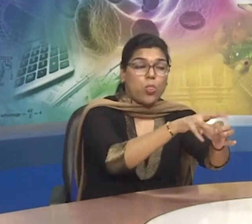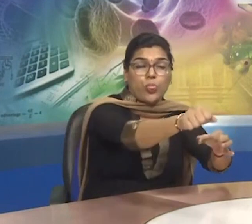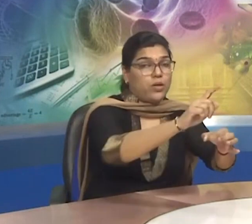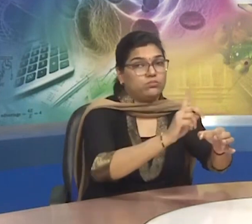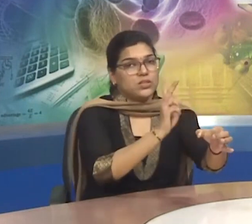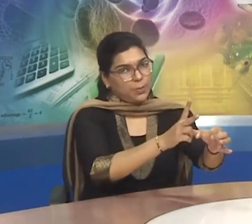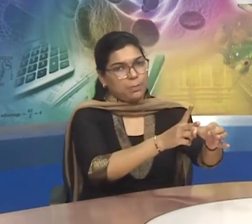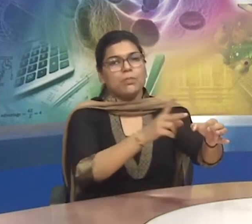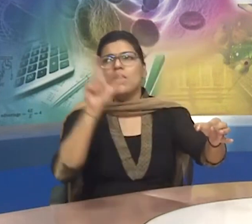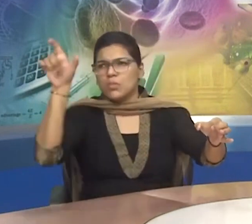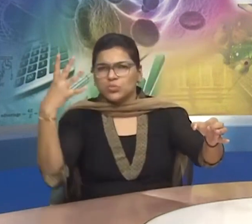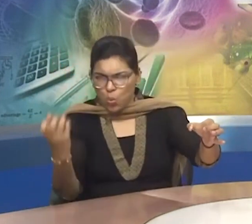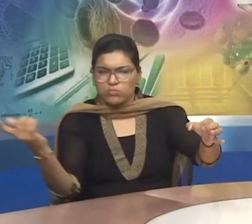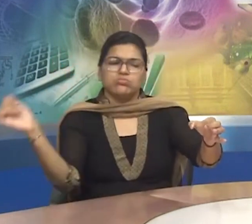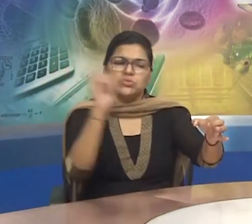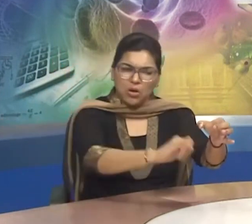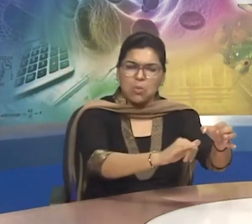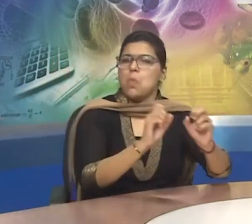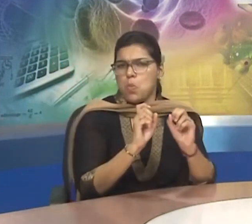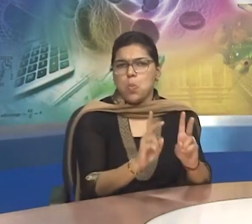indigenous and tribal people.